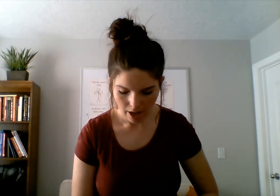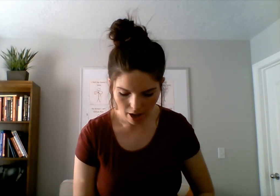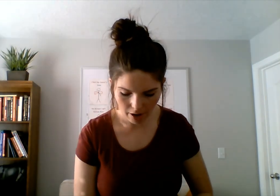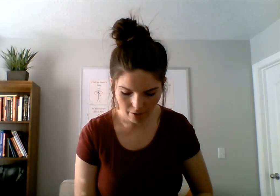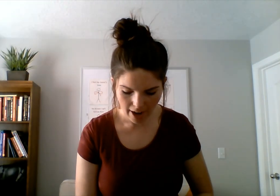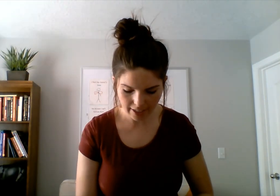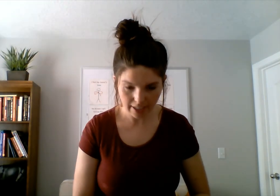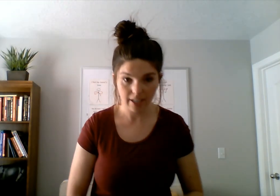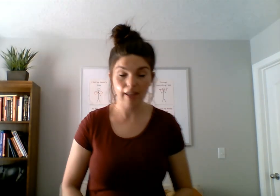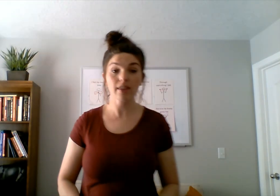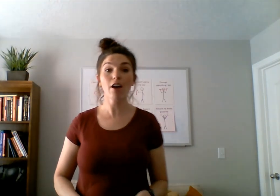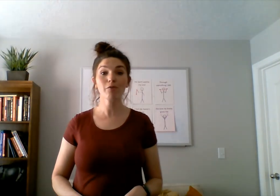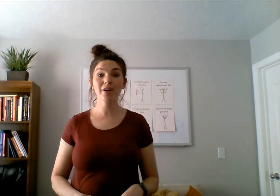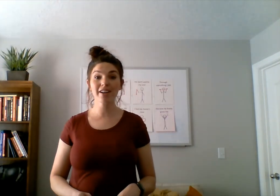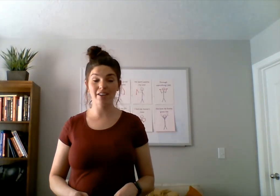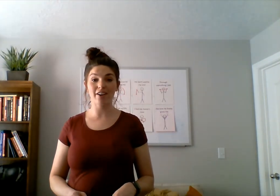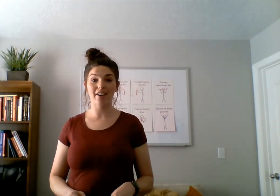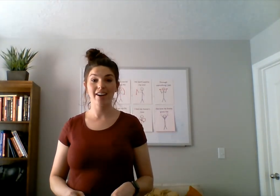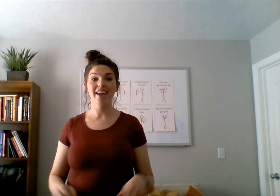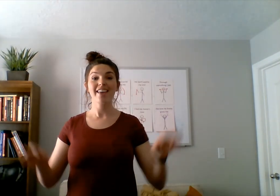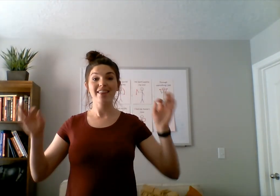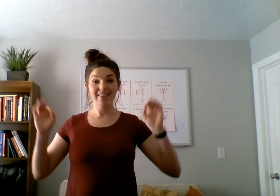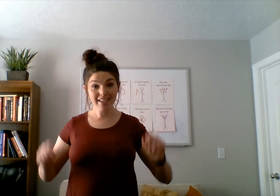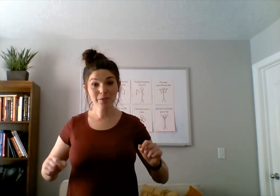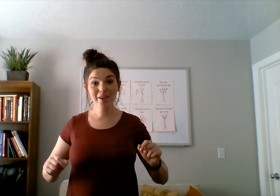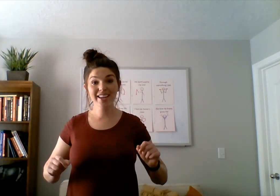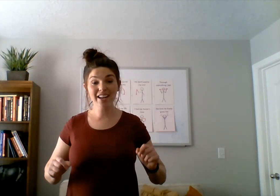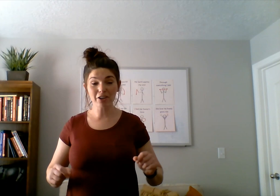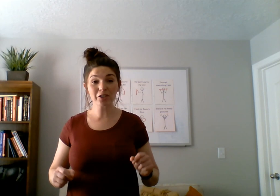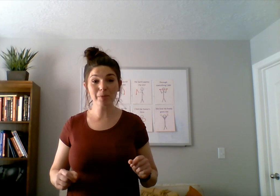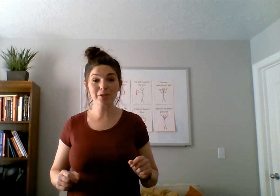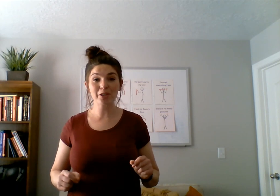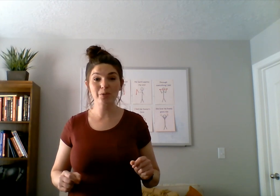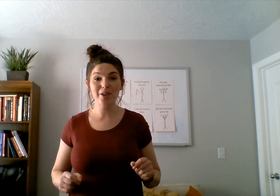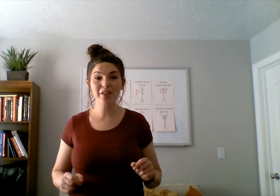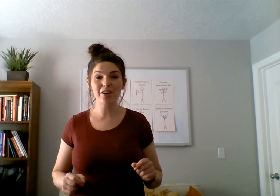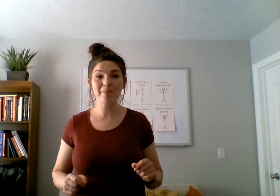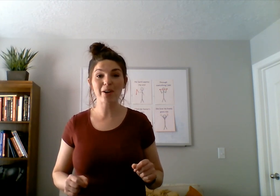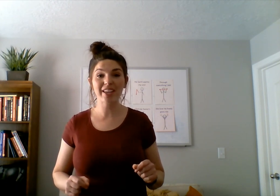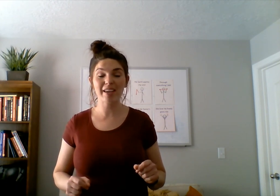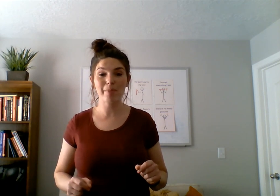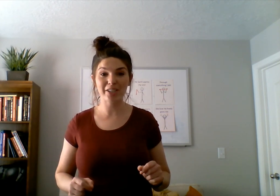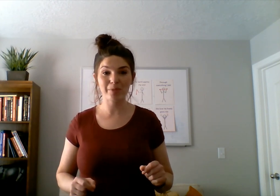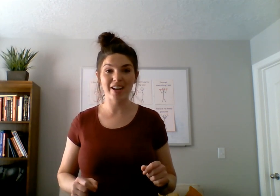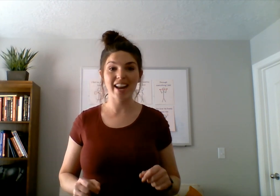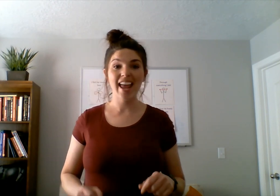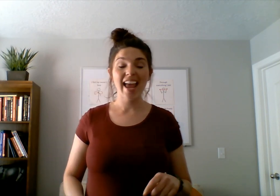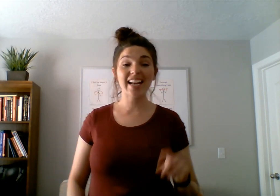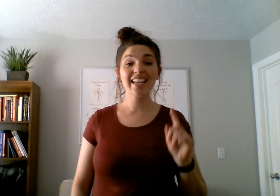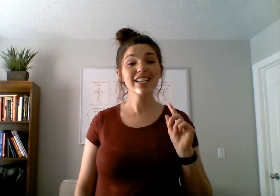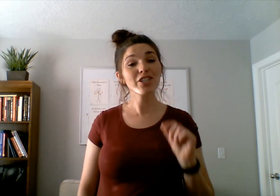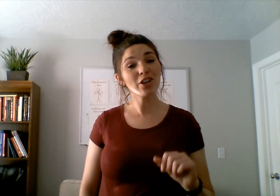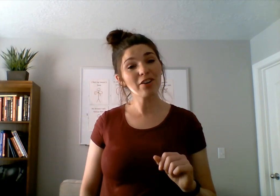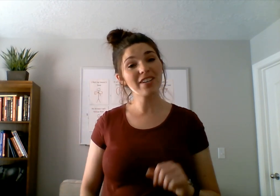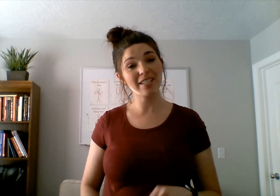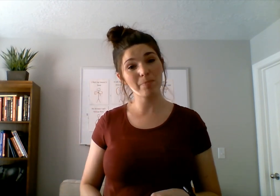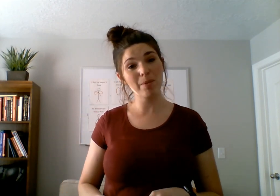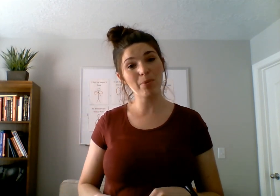All right. Love one another. This week in our scriptures, we learned about King Benjamin and he served his people.